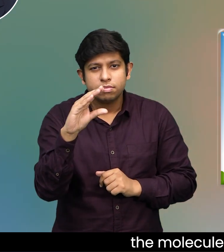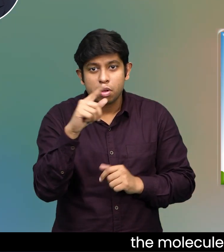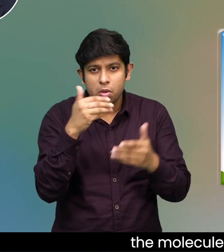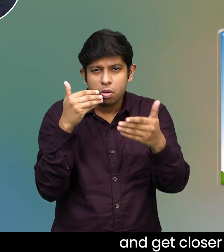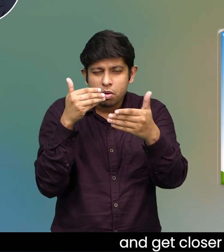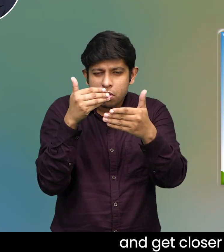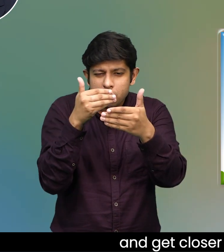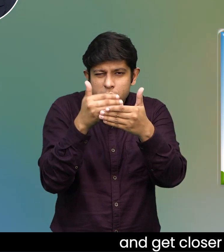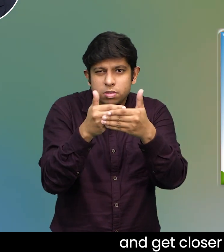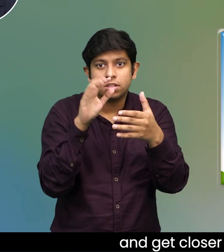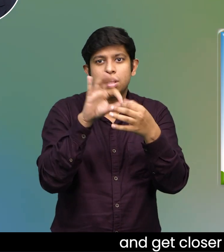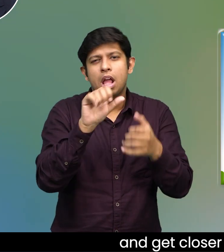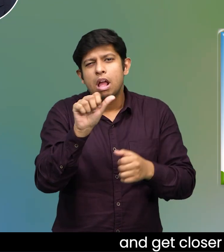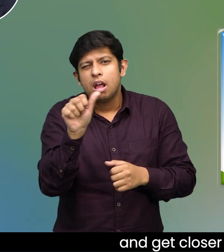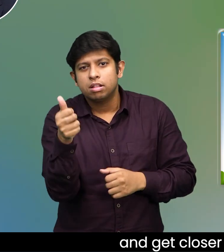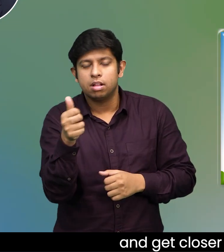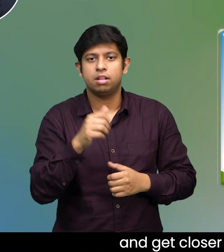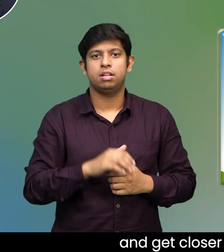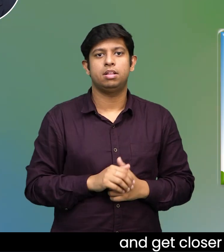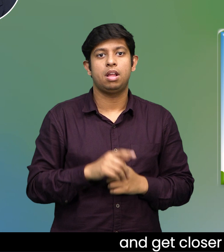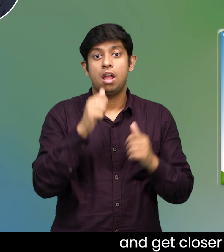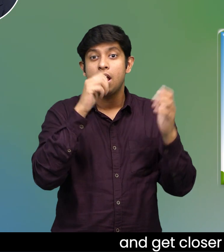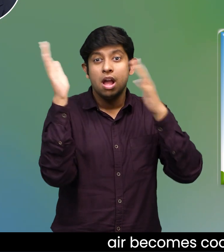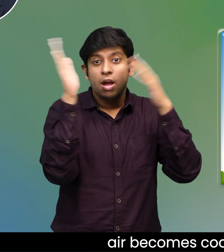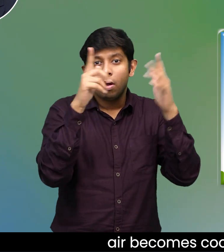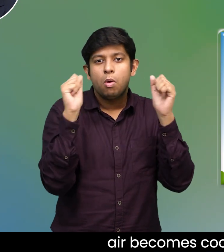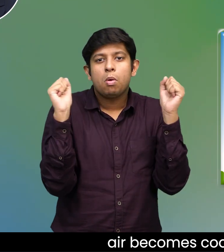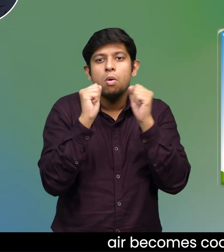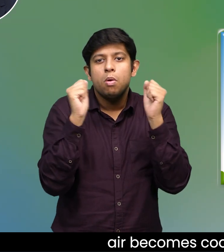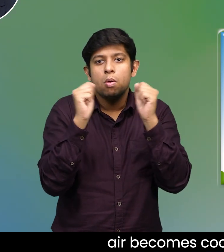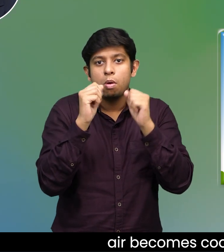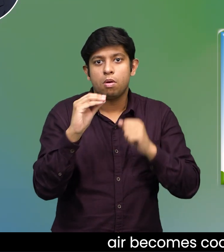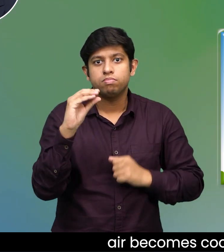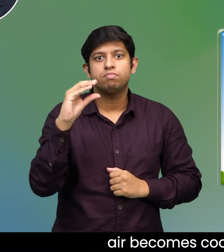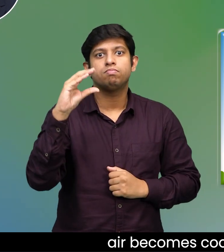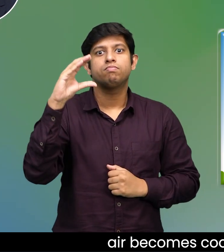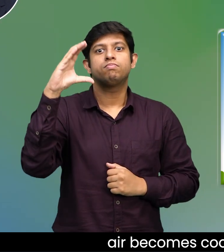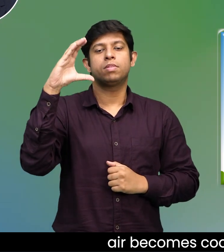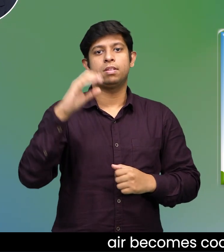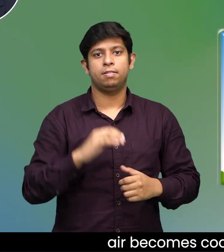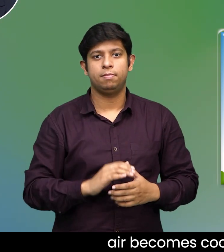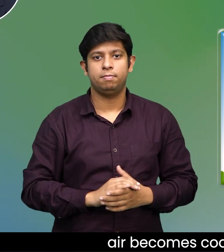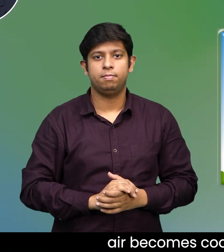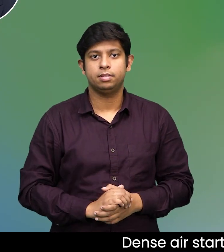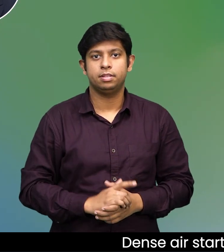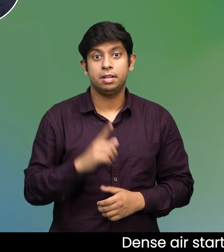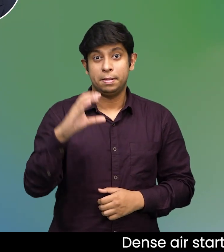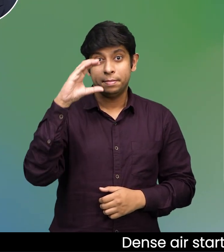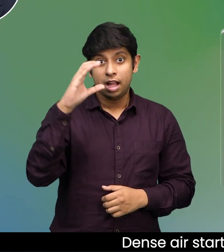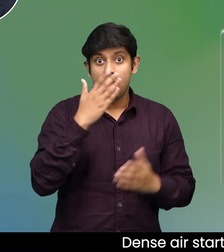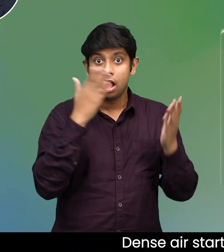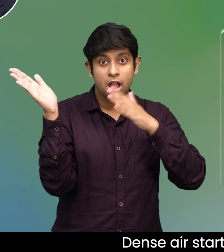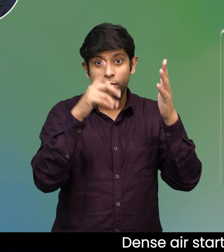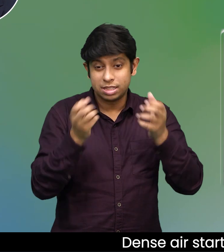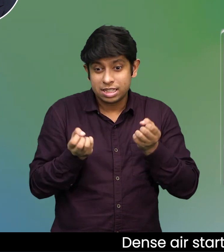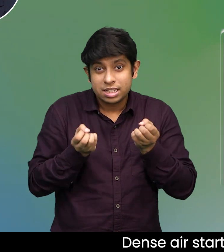down and get closer to each other. Air becomes cooler and denser. Dense